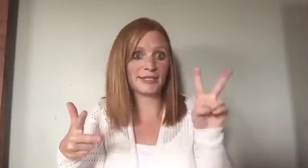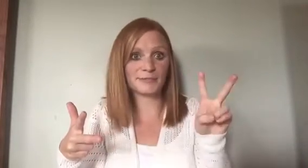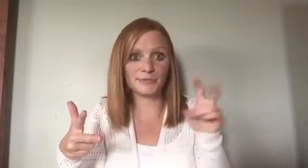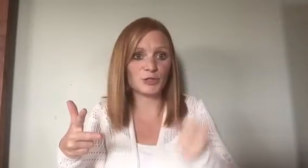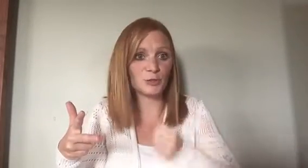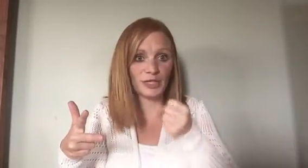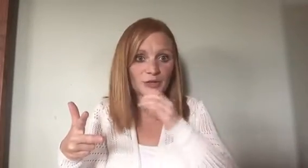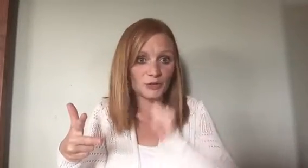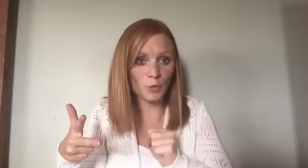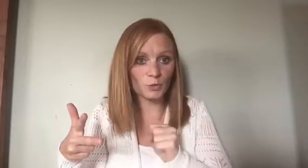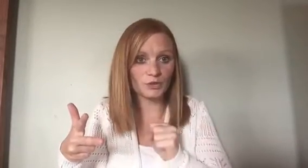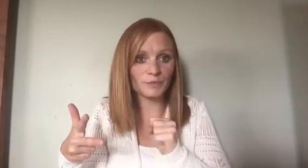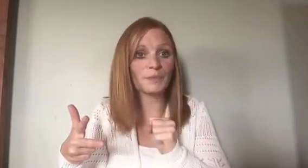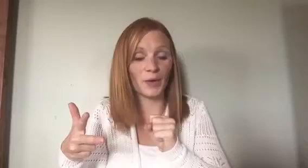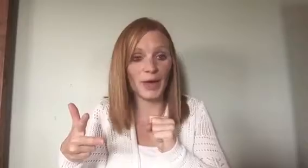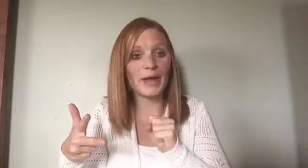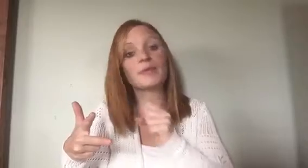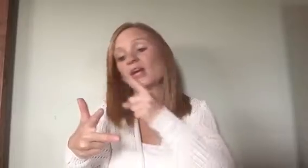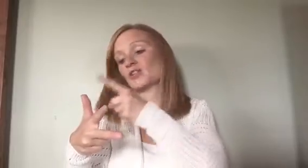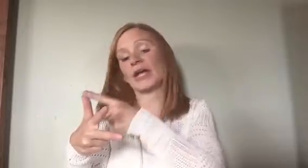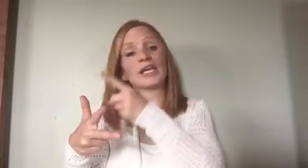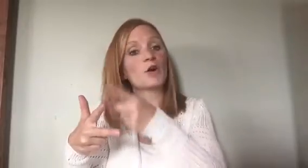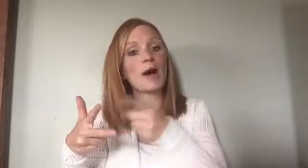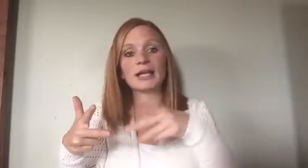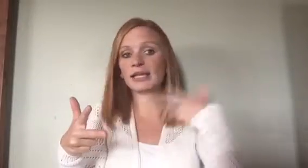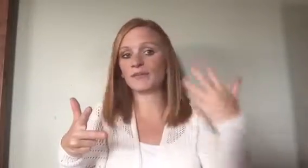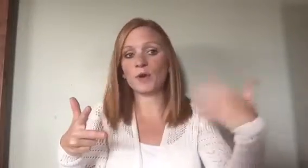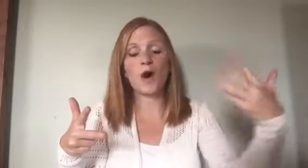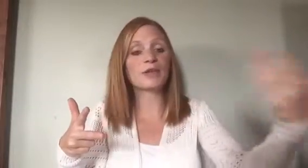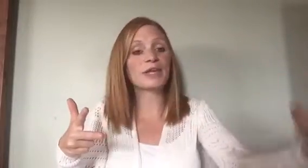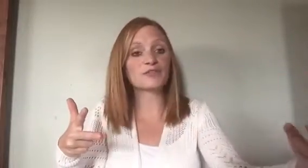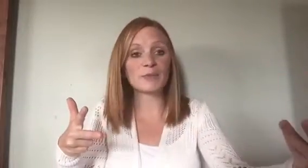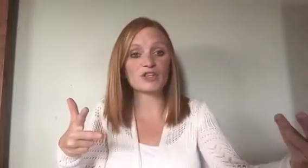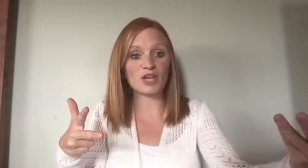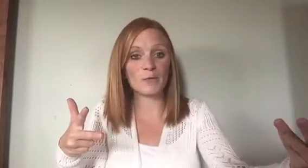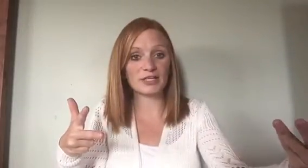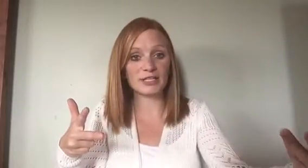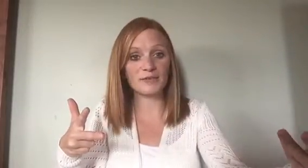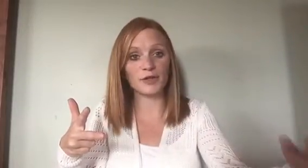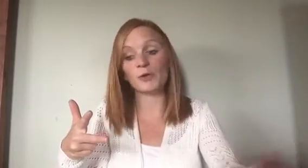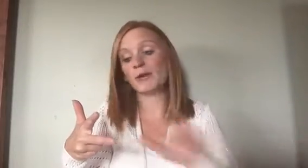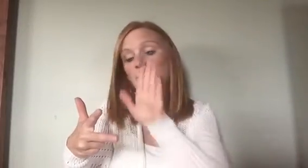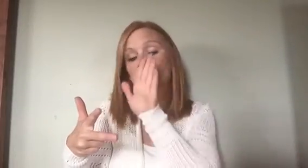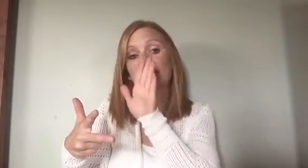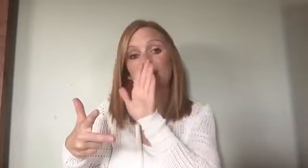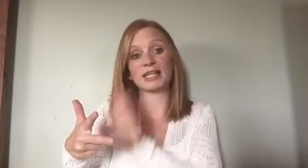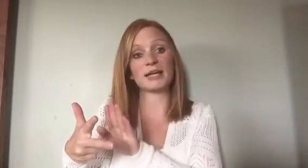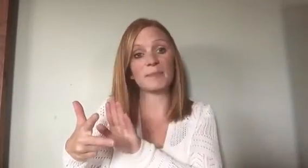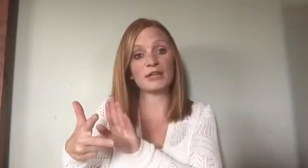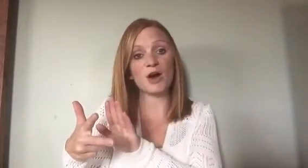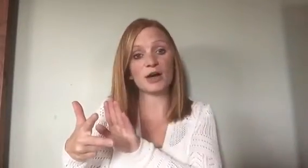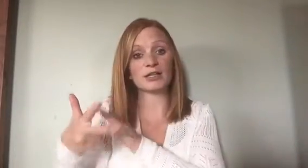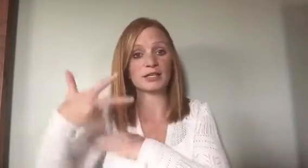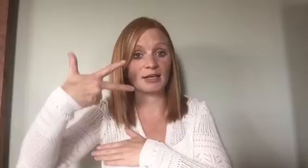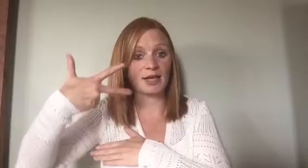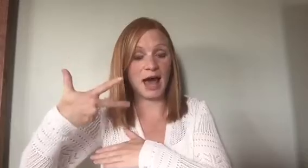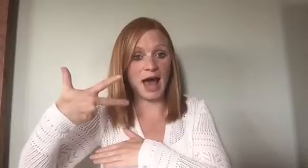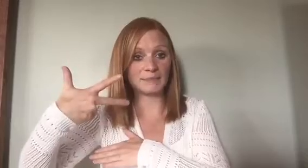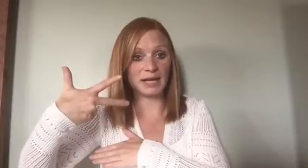is 2 years old. Okay? So I can go on and give you all the information I want to give you because I have set up my dogs on my